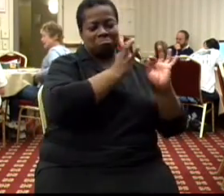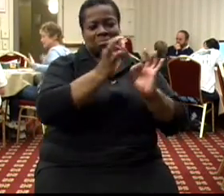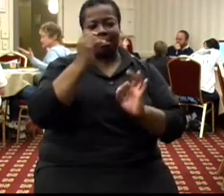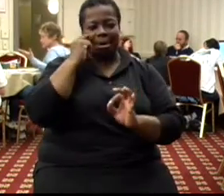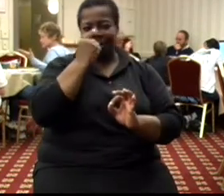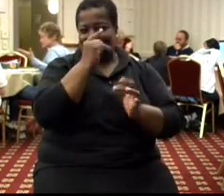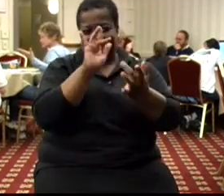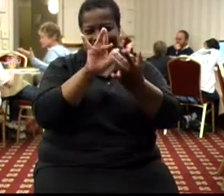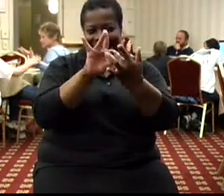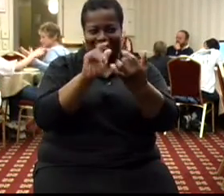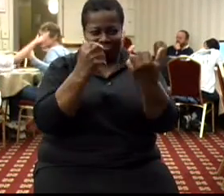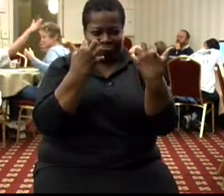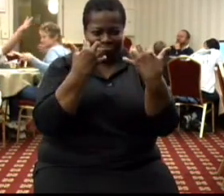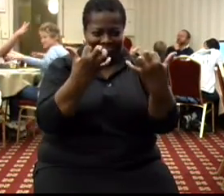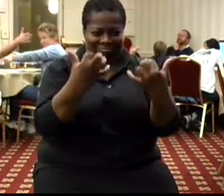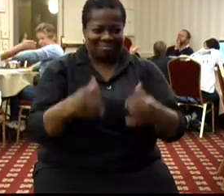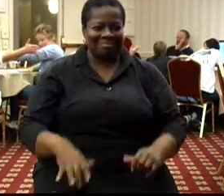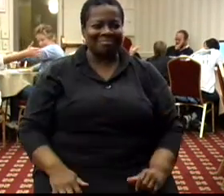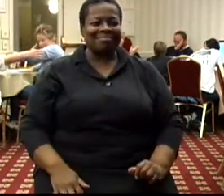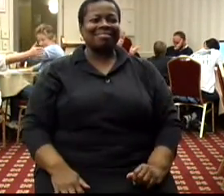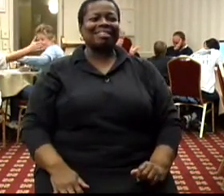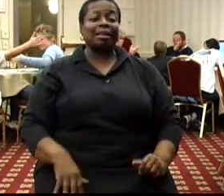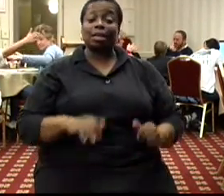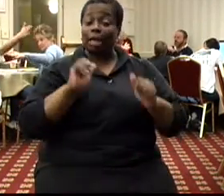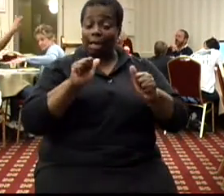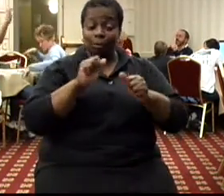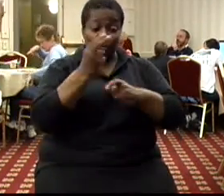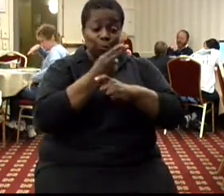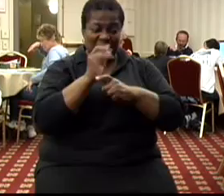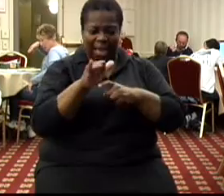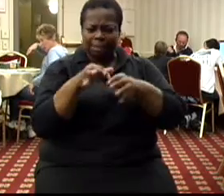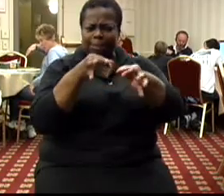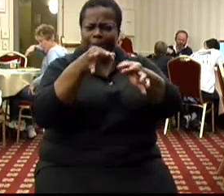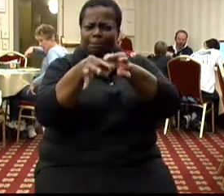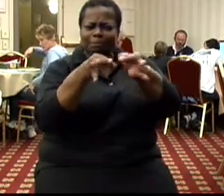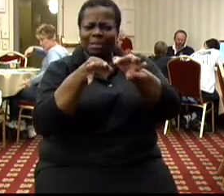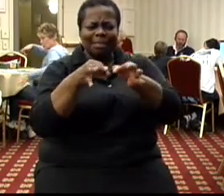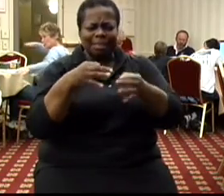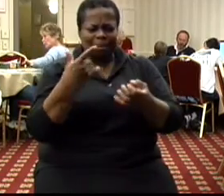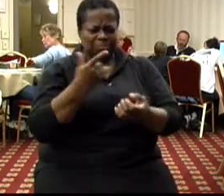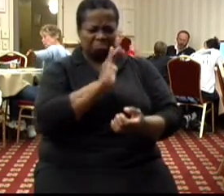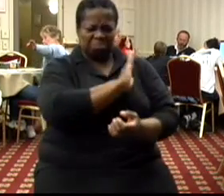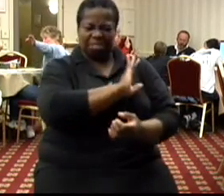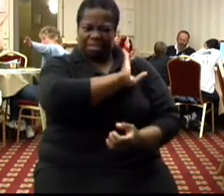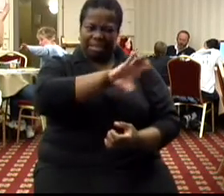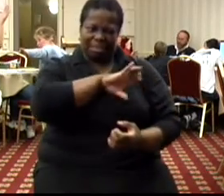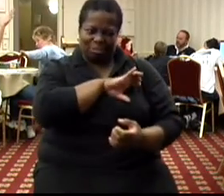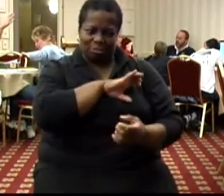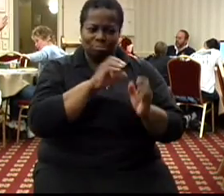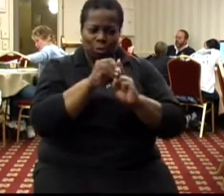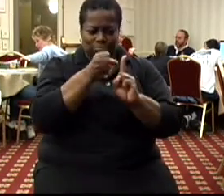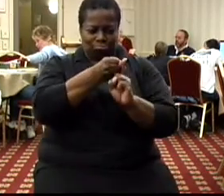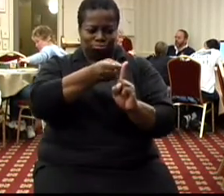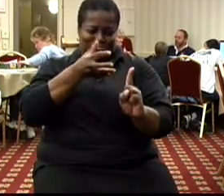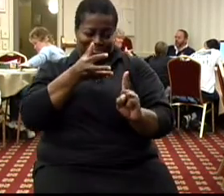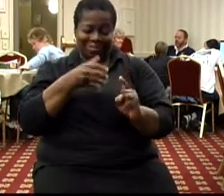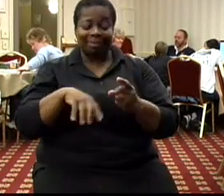need to have eye contact with your audience. You may do that to explain the role of a particular